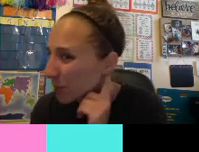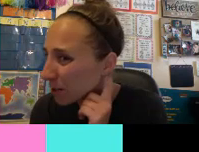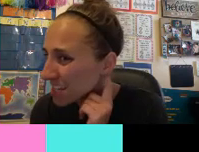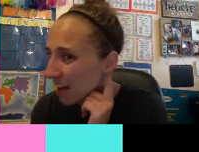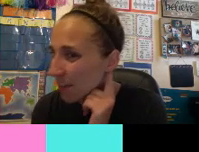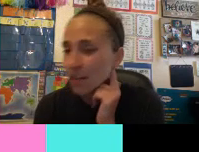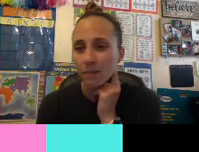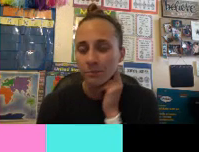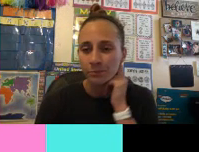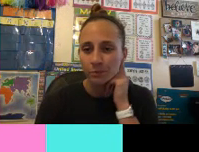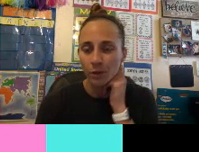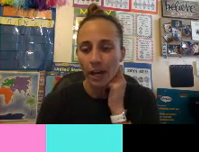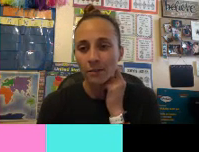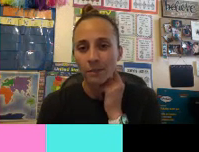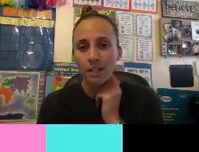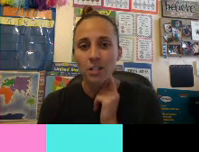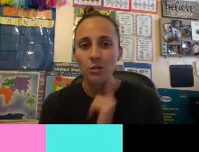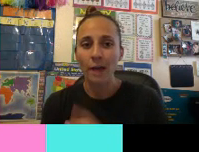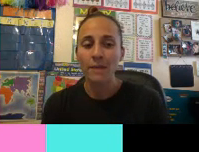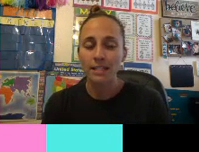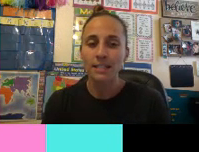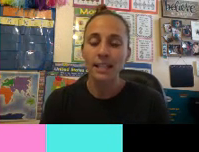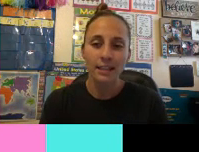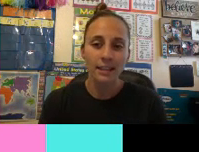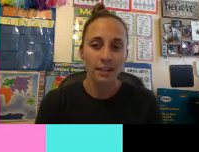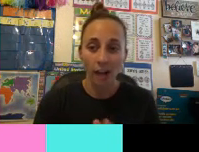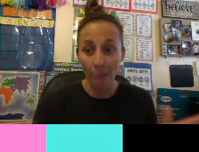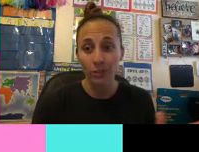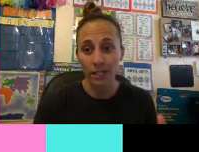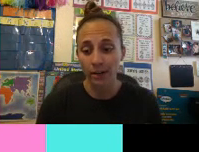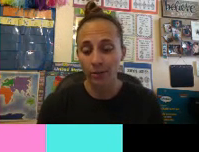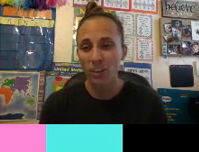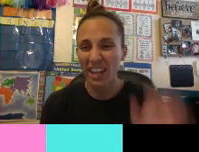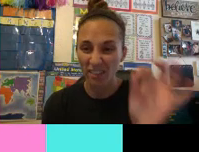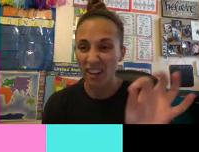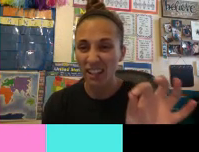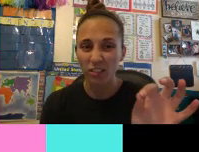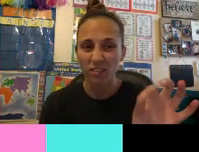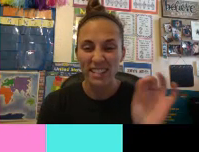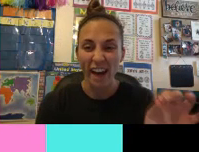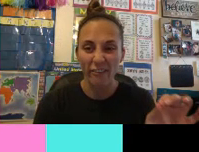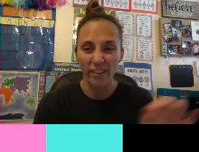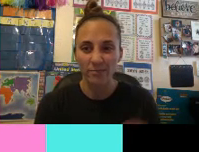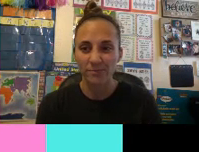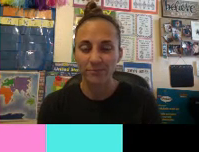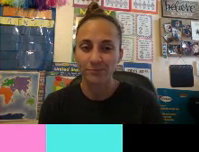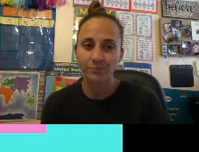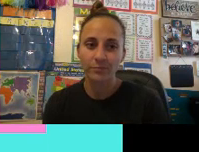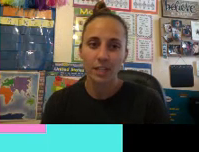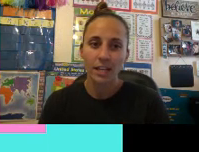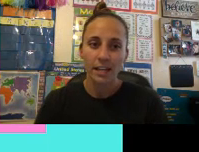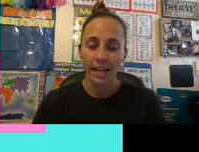hear you better with the other ear, okay? So that means that they're not able to hear, or they hear very little. Deaf.